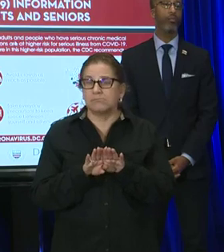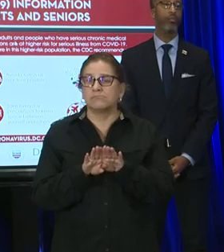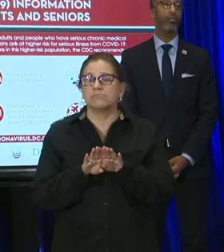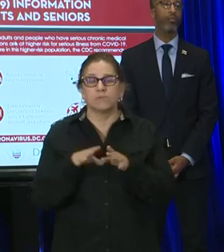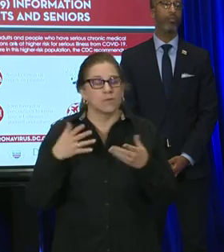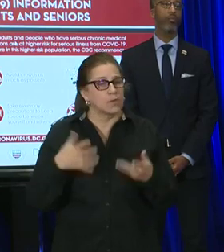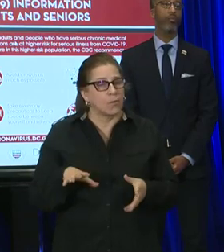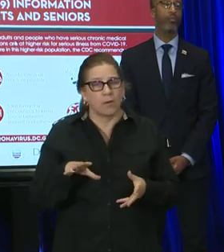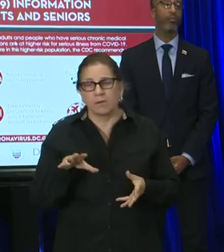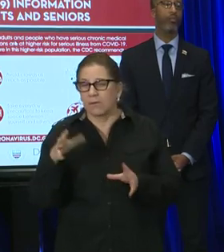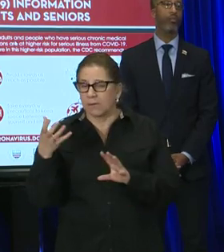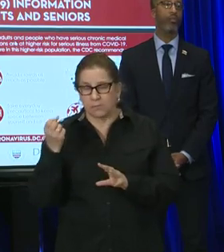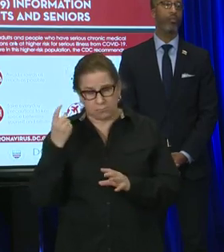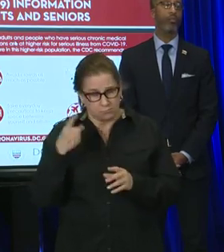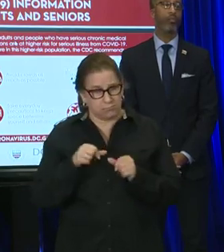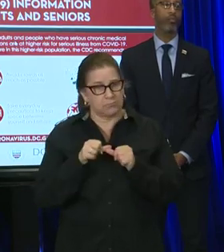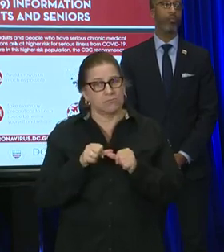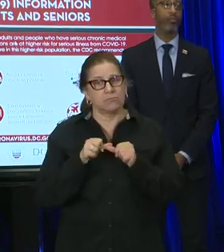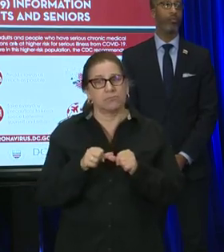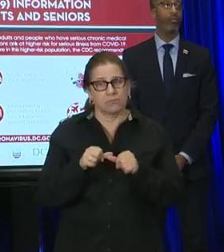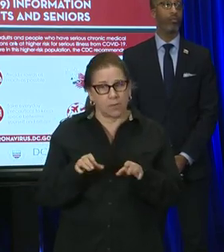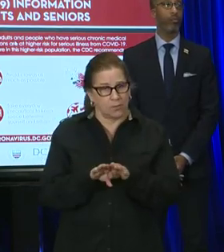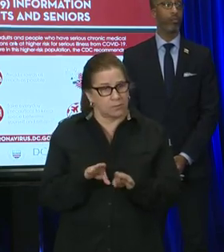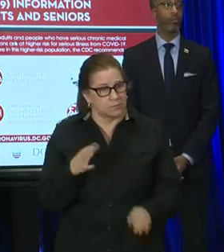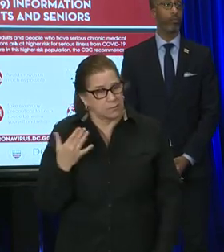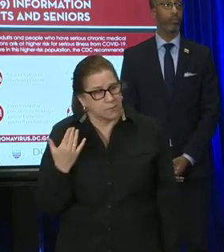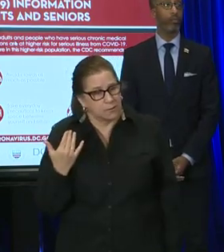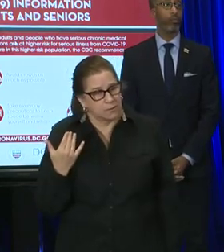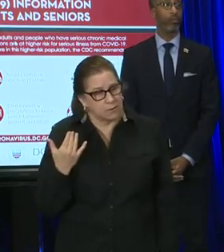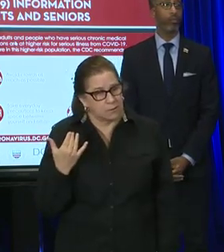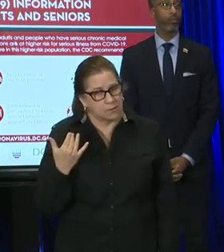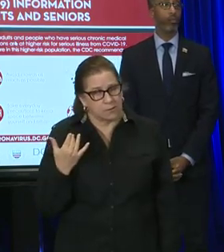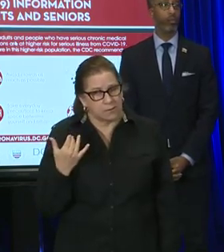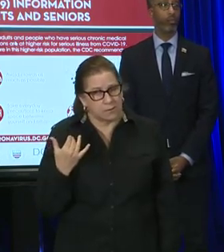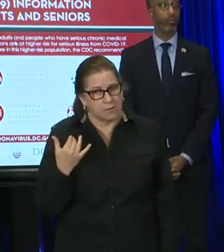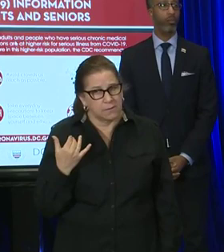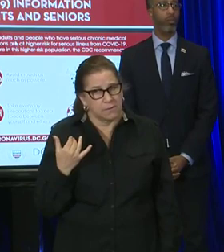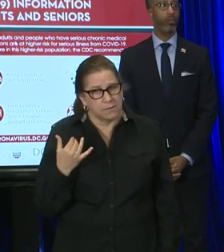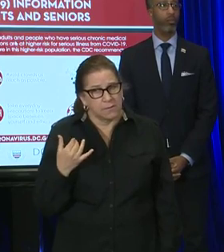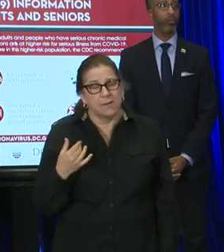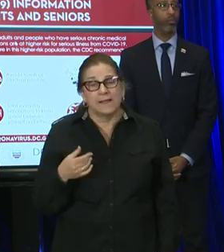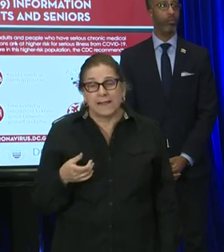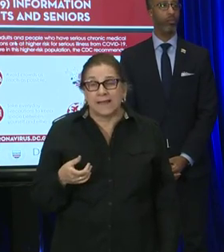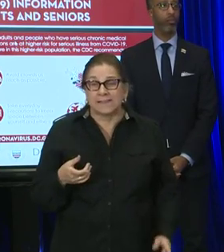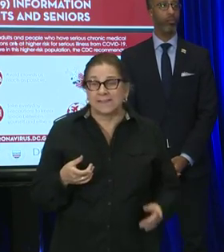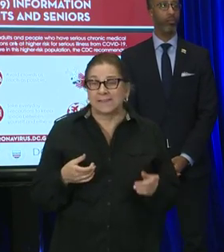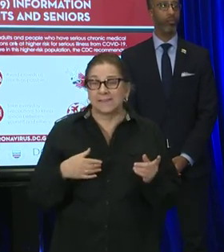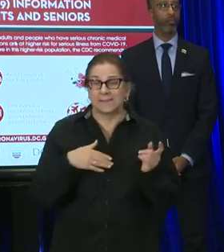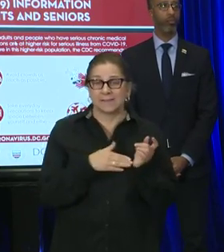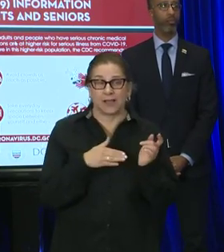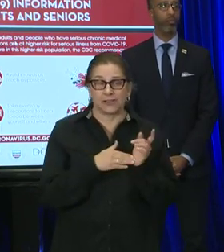closing the schools for a few more weeks? Sure. So Dr. Nesbitt advised me